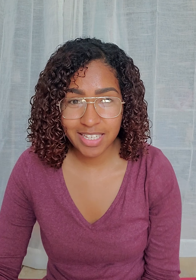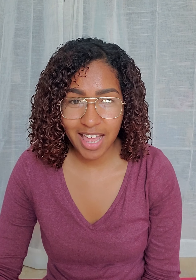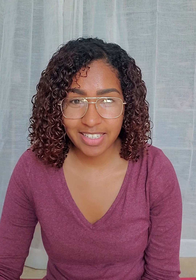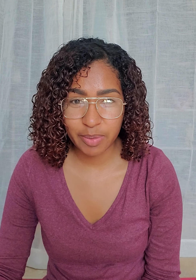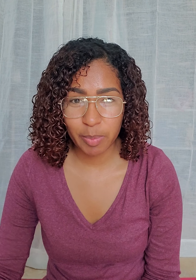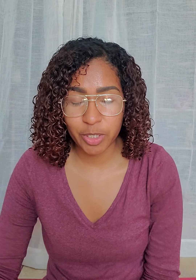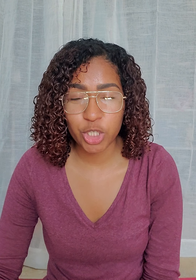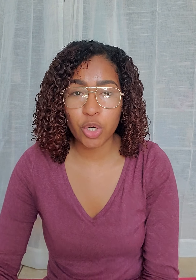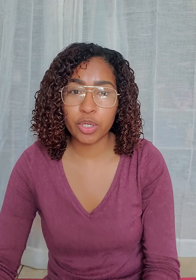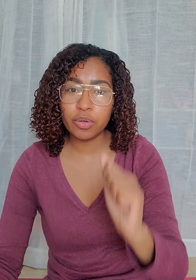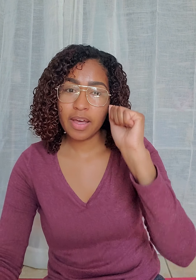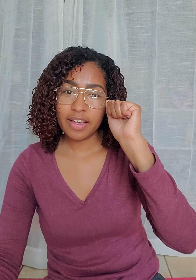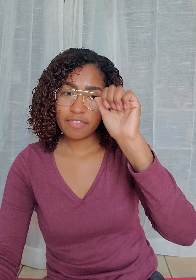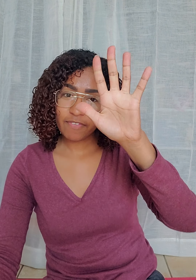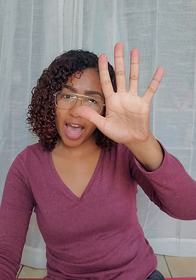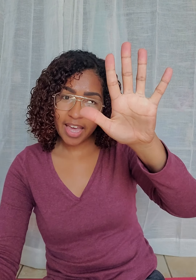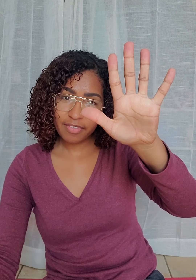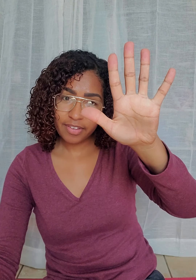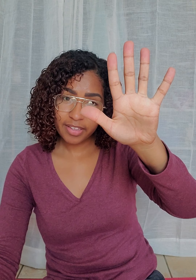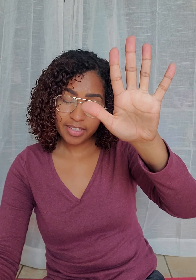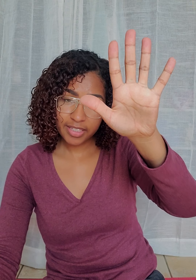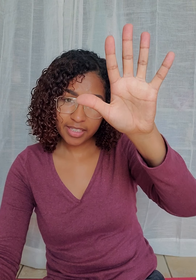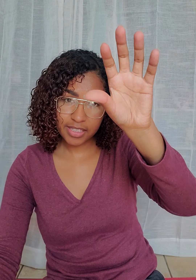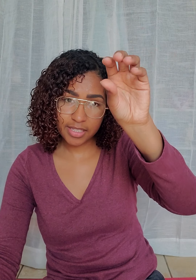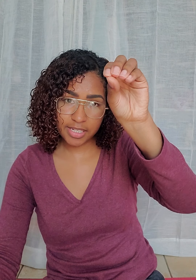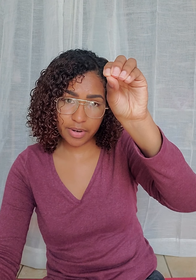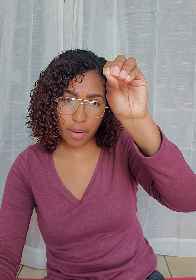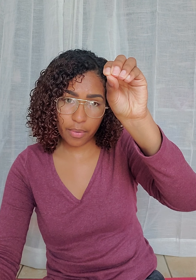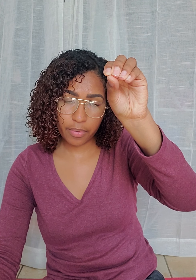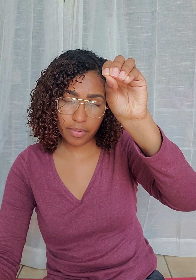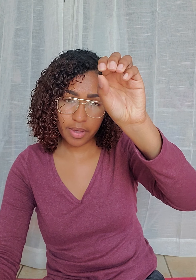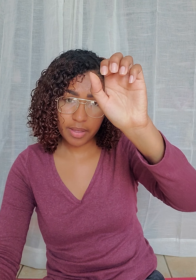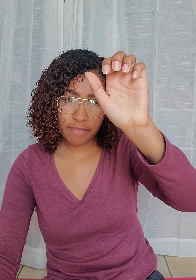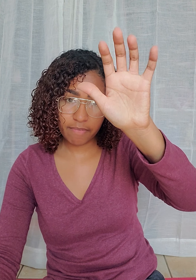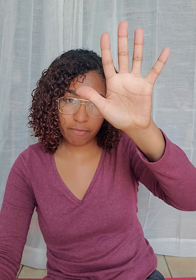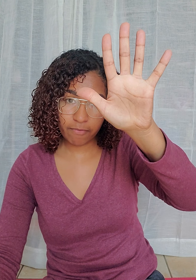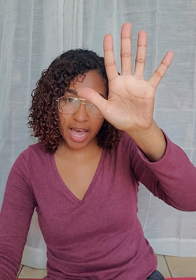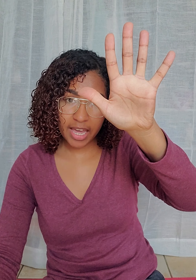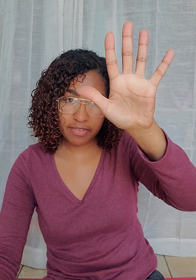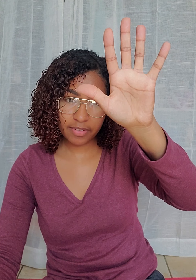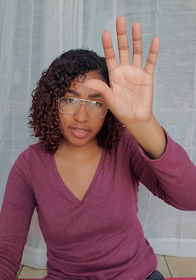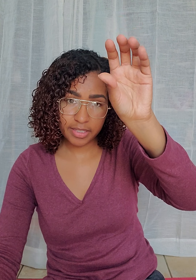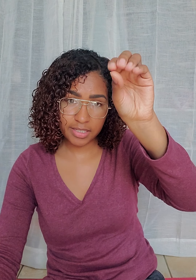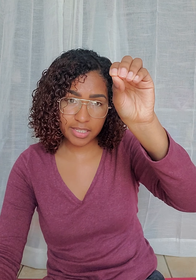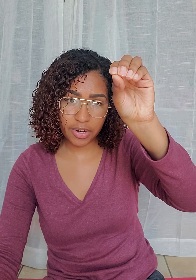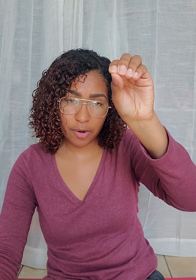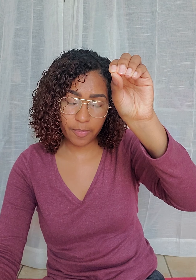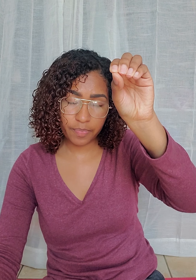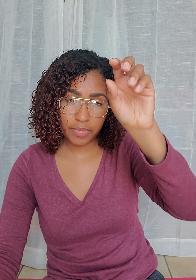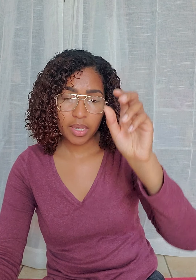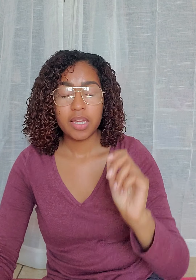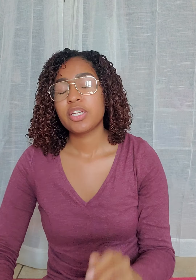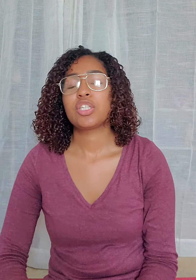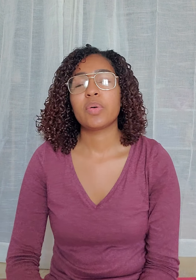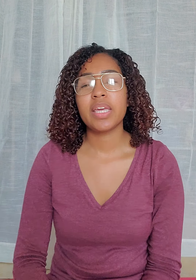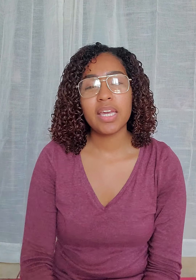last number I'm going to show you. 5, 0. 5, 0. So in